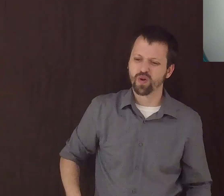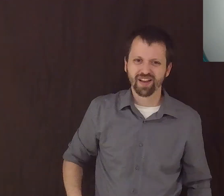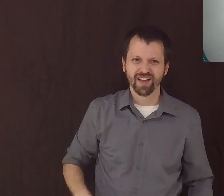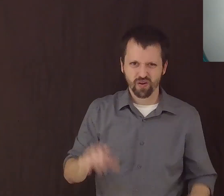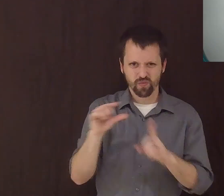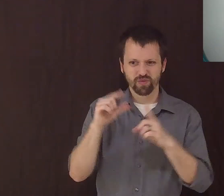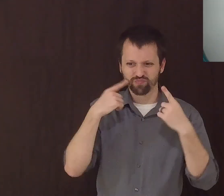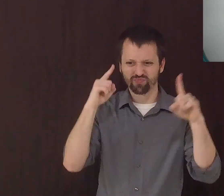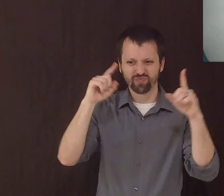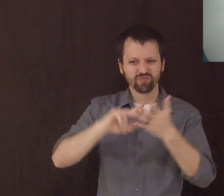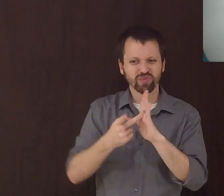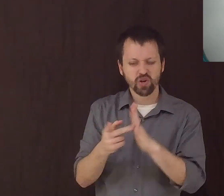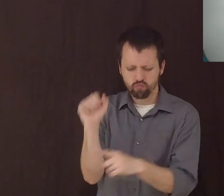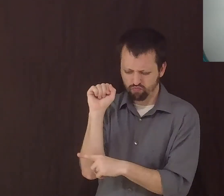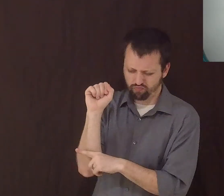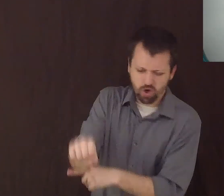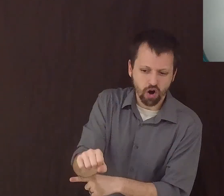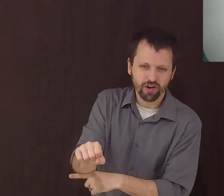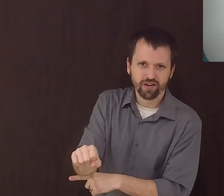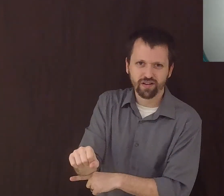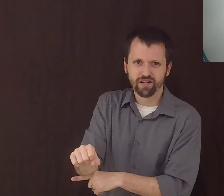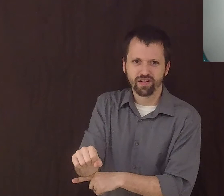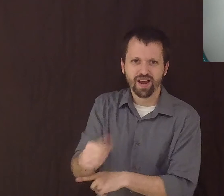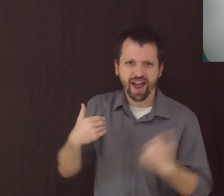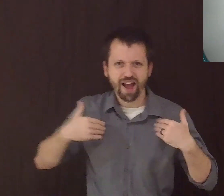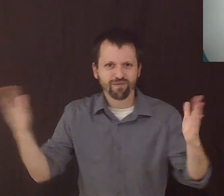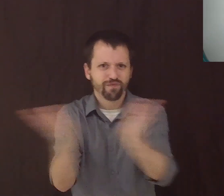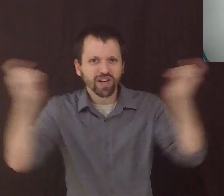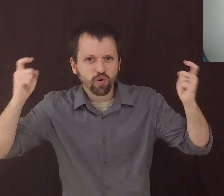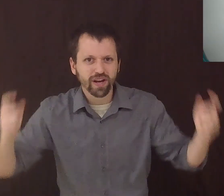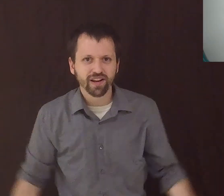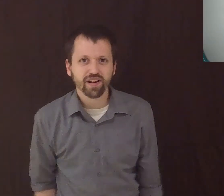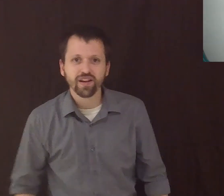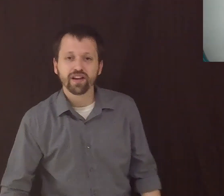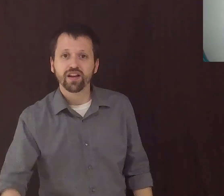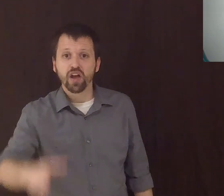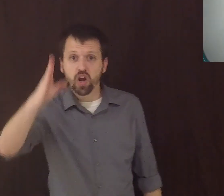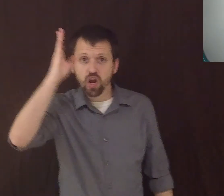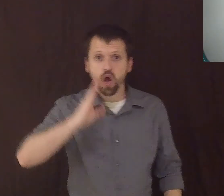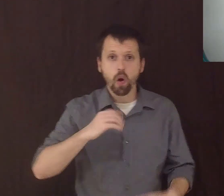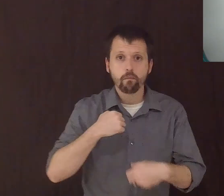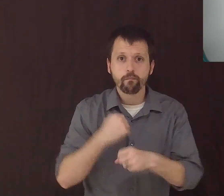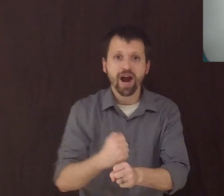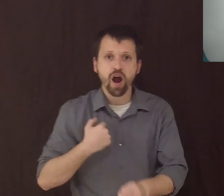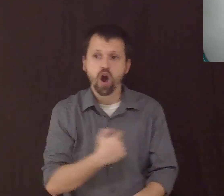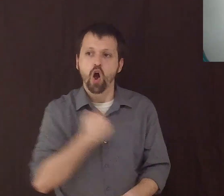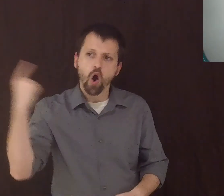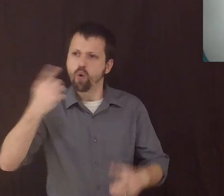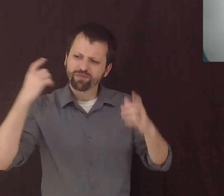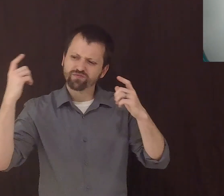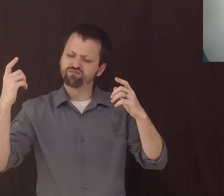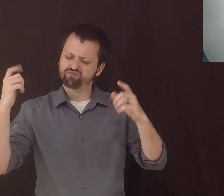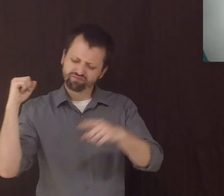word triumph there means to conquer. It means to give victory. And he says God makes us to always triumph